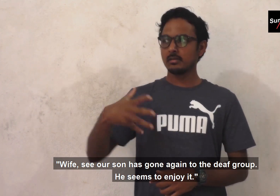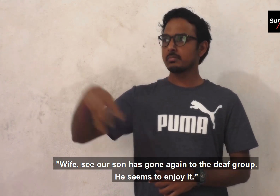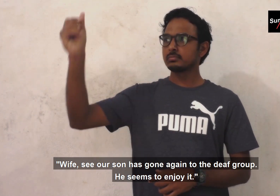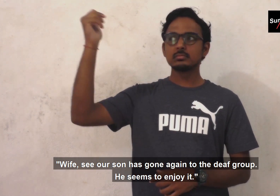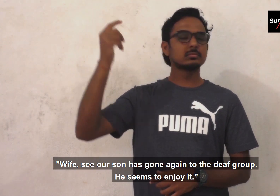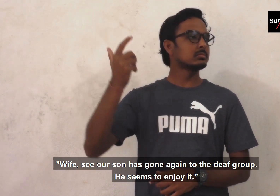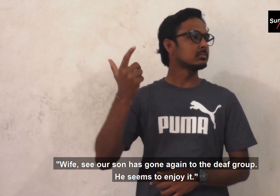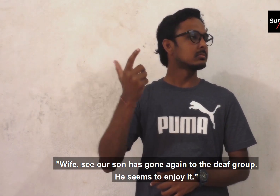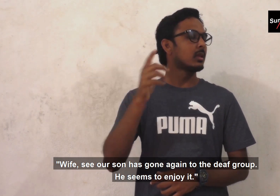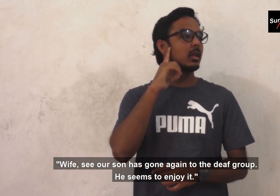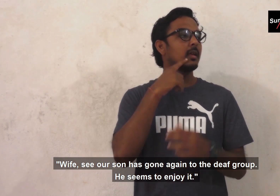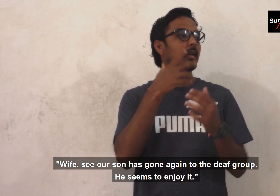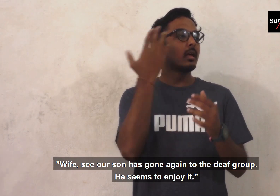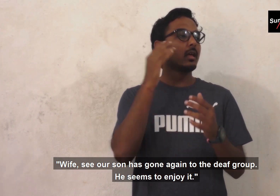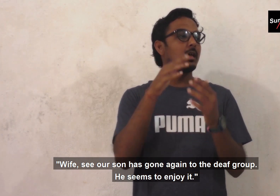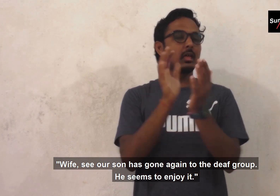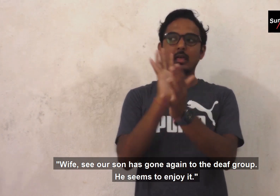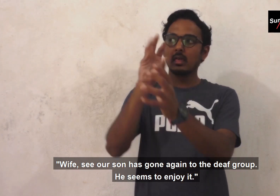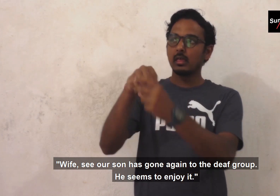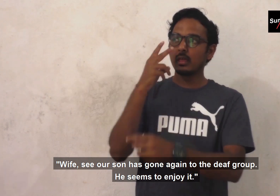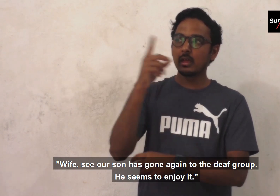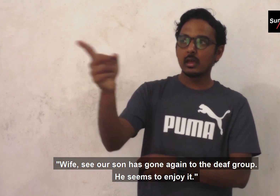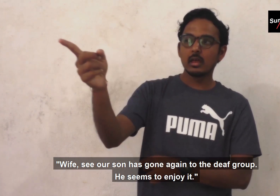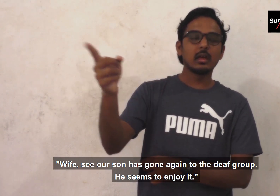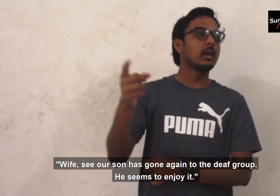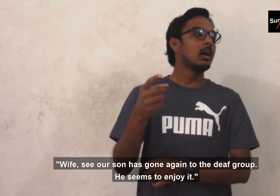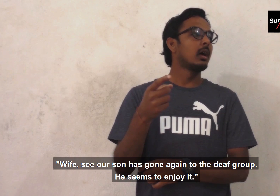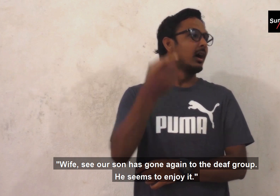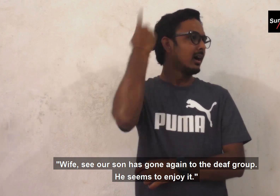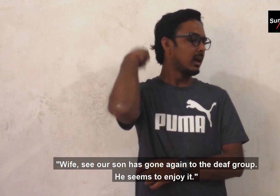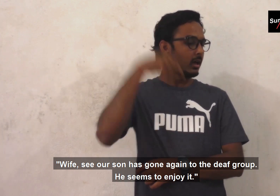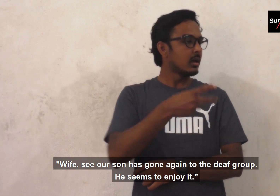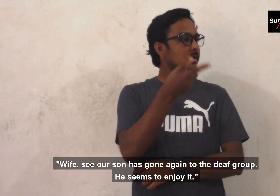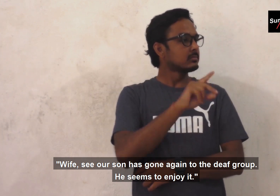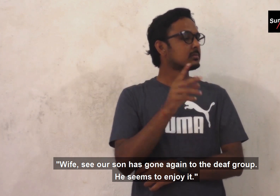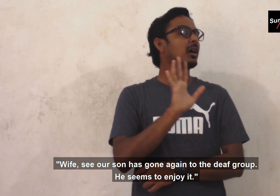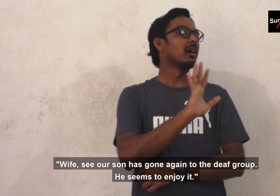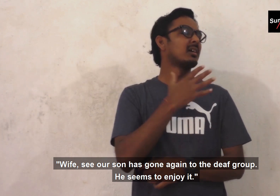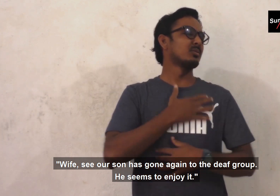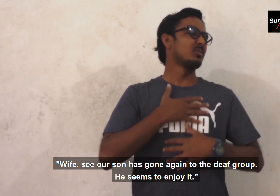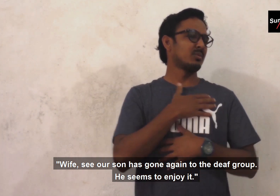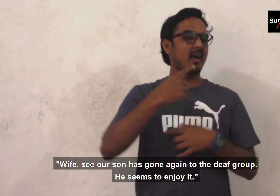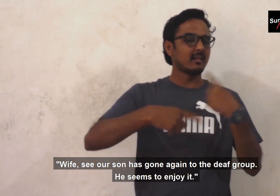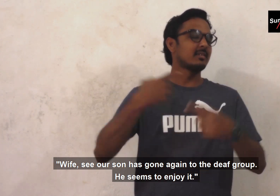Wife, see our son has gone again to the deaf group. He seems to enjoy it.